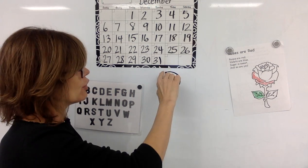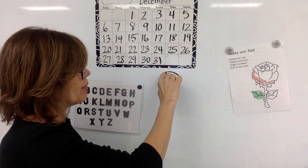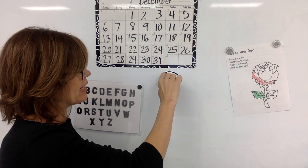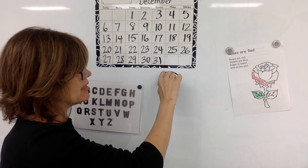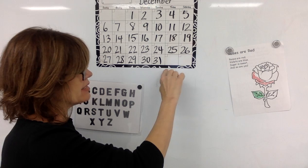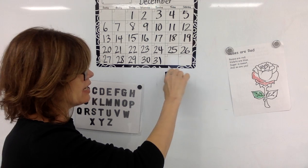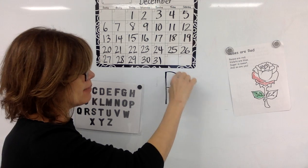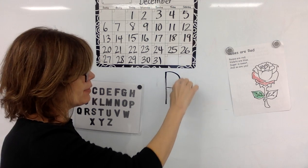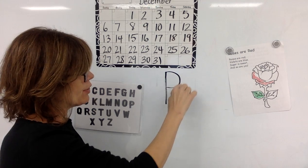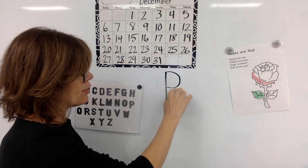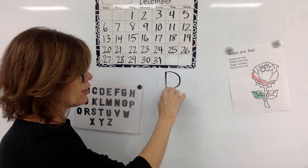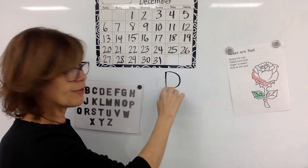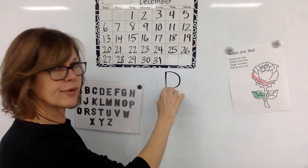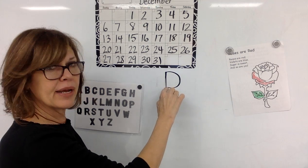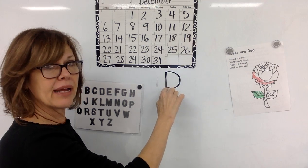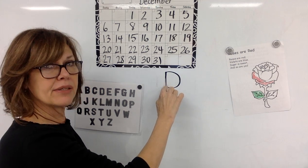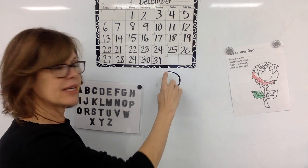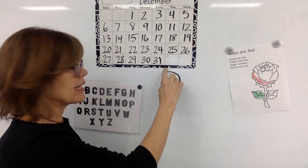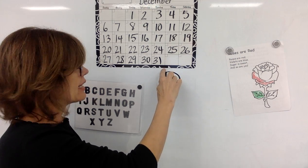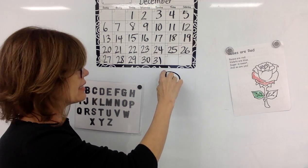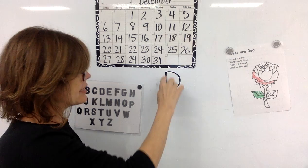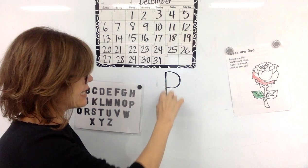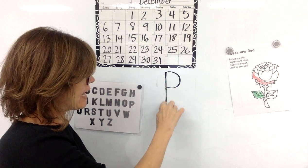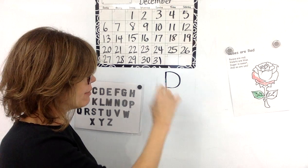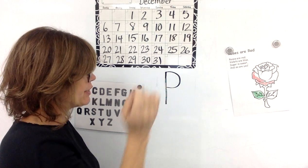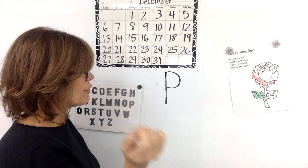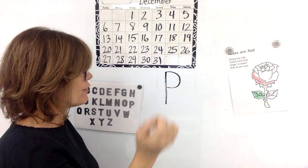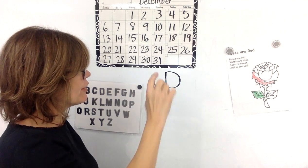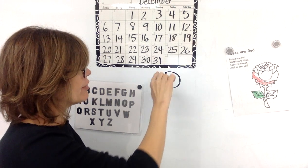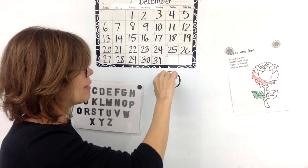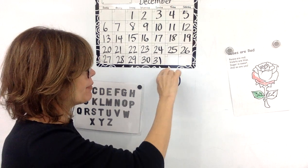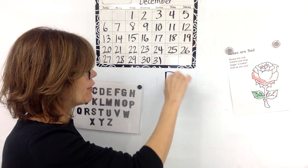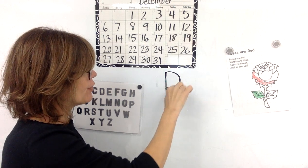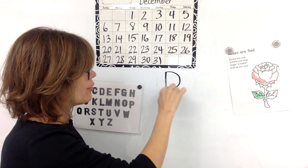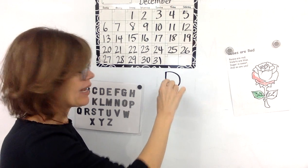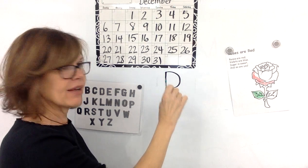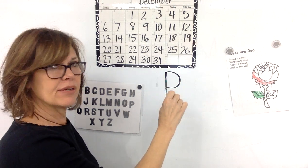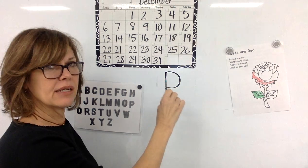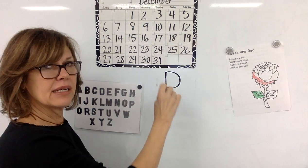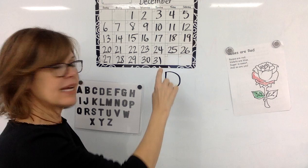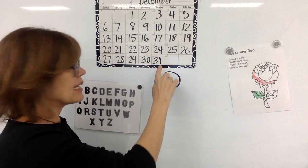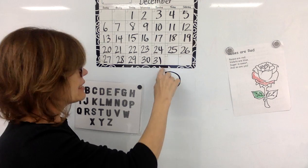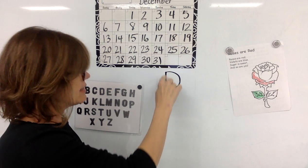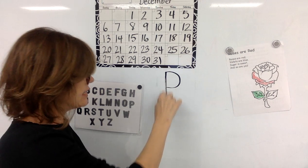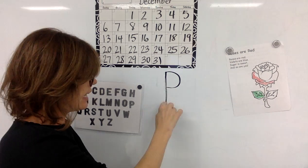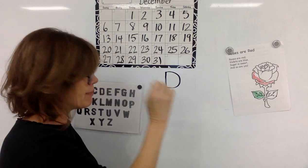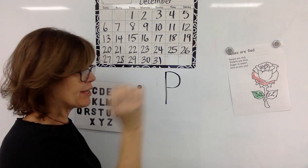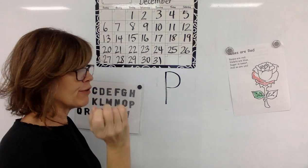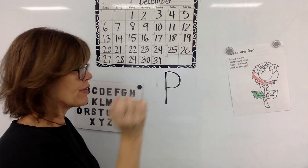back to the top, curve around. Down, pick your finger up, around. Down, pick your finger